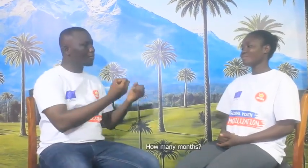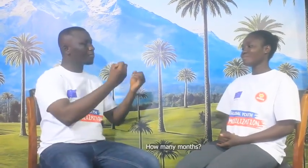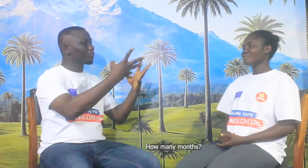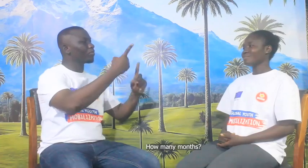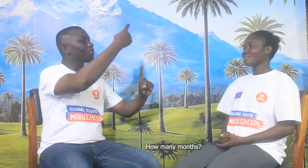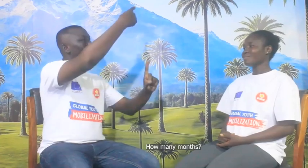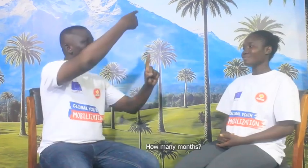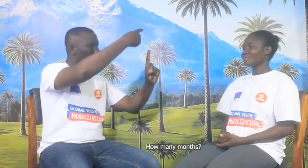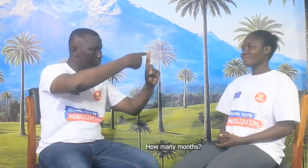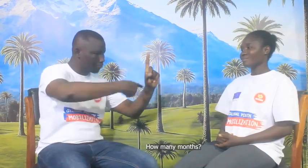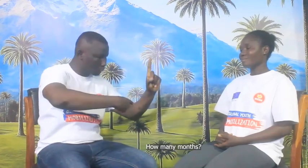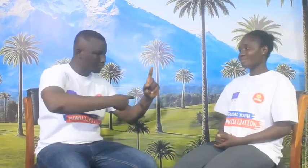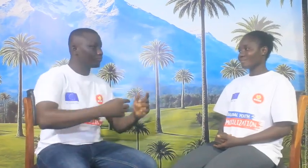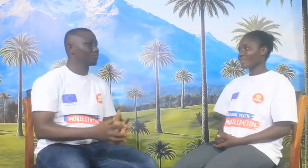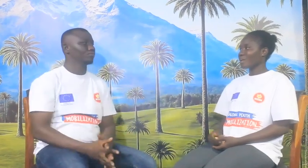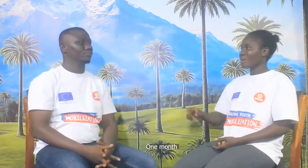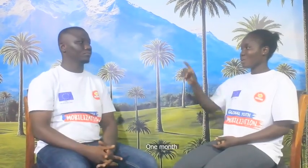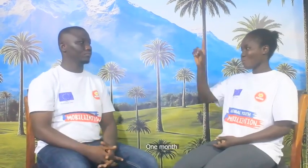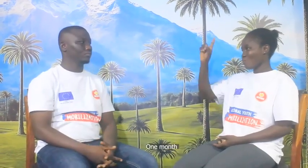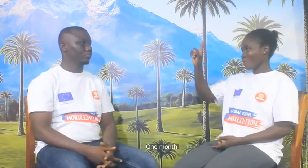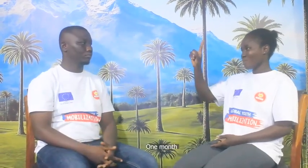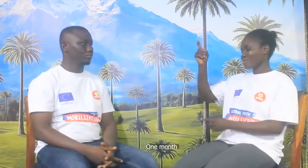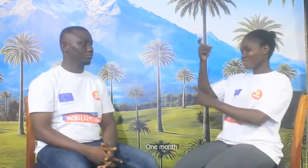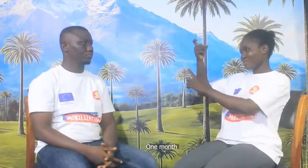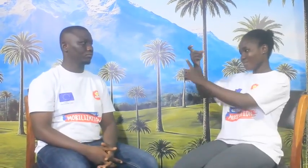"How many months?" "1 month."